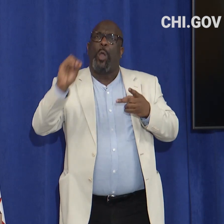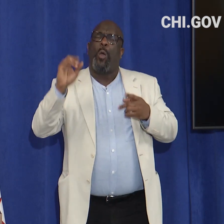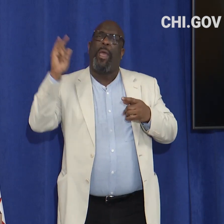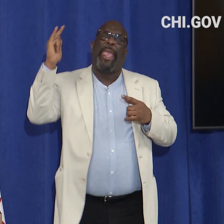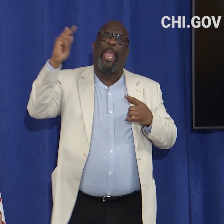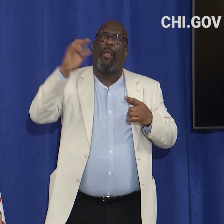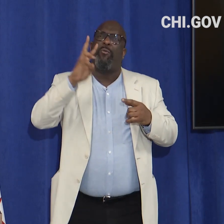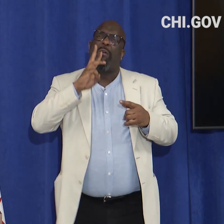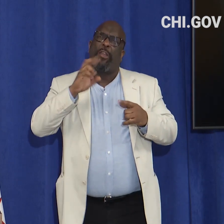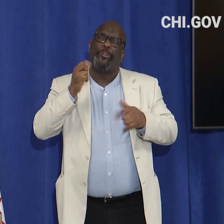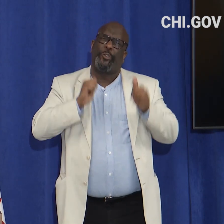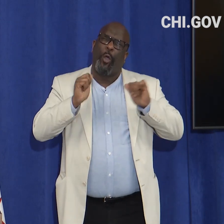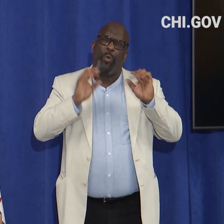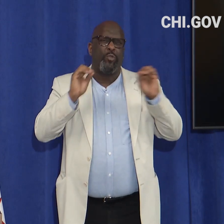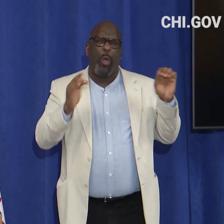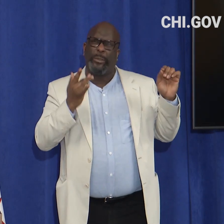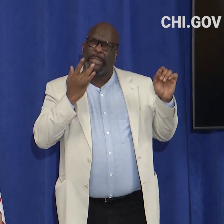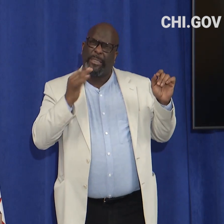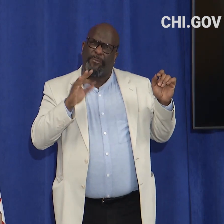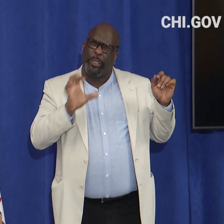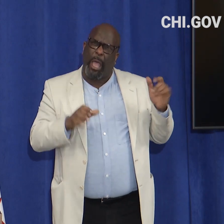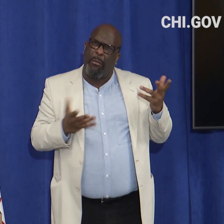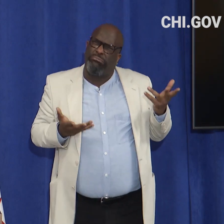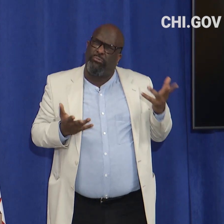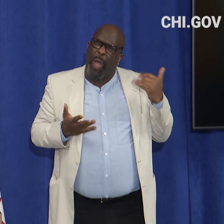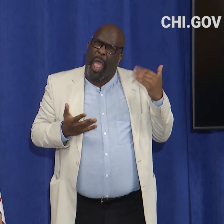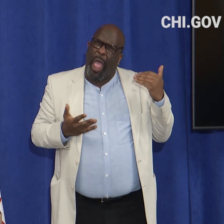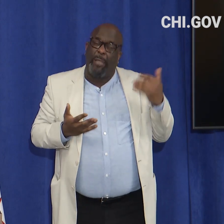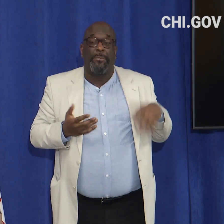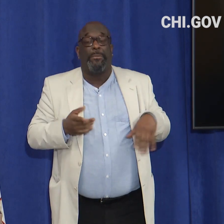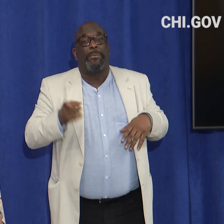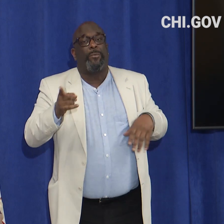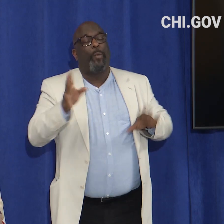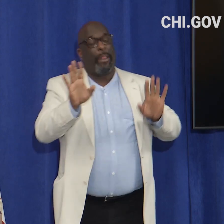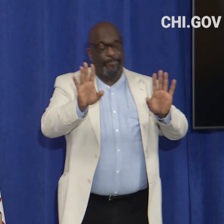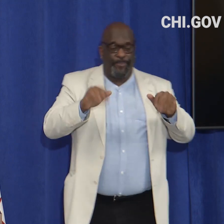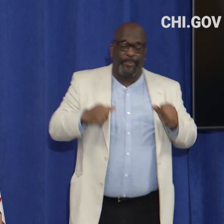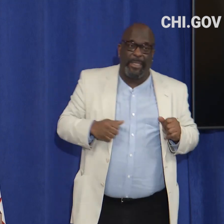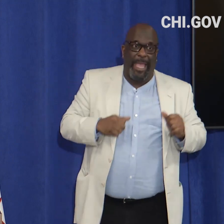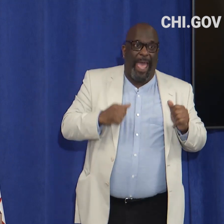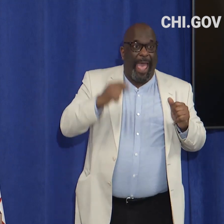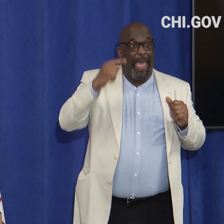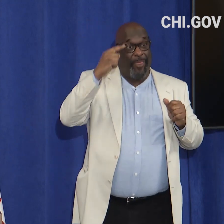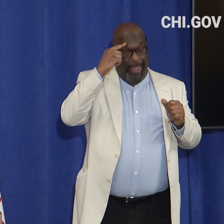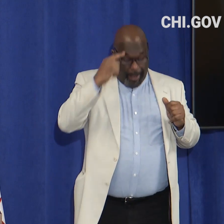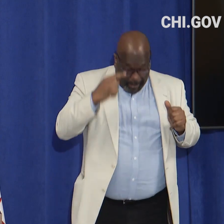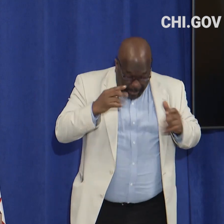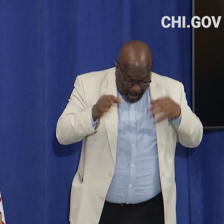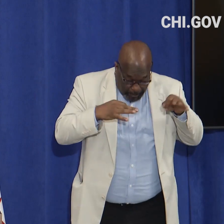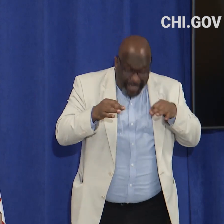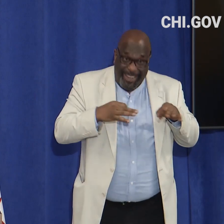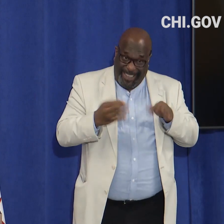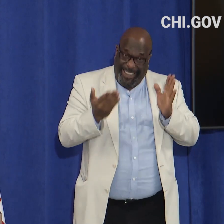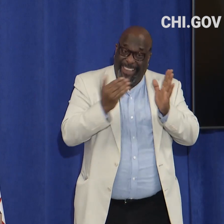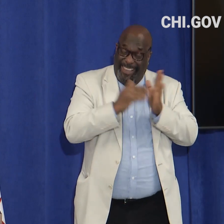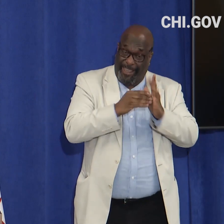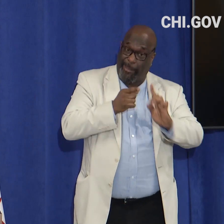Chicago. Could you explain why? Well, look, I think the explanation is rooted